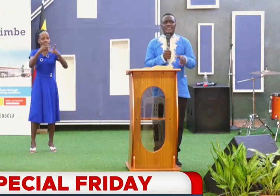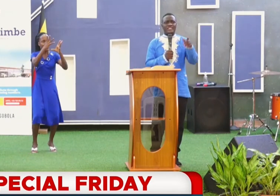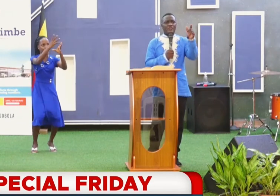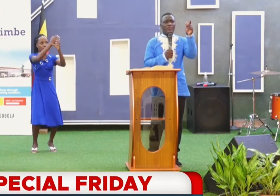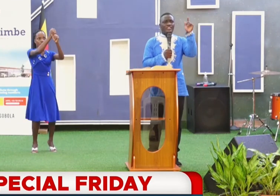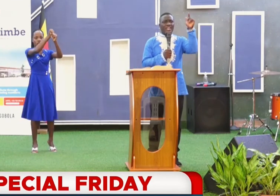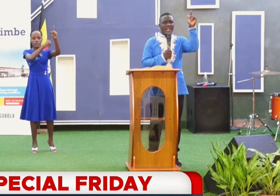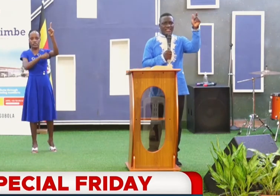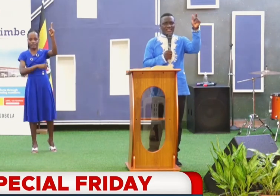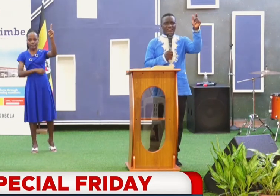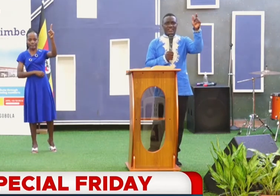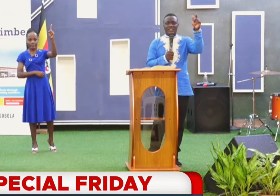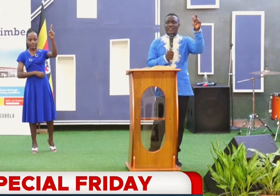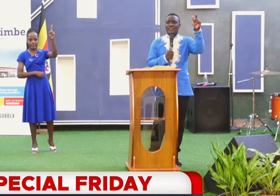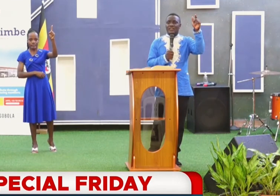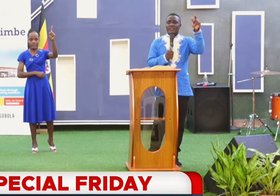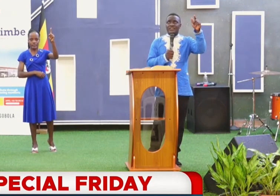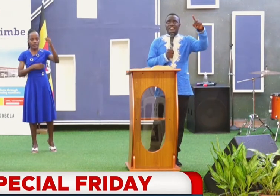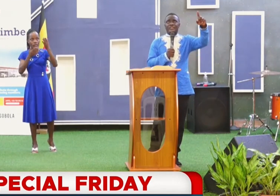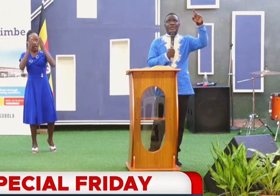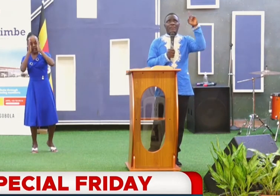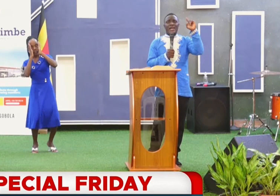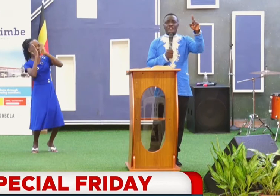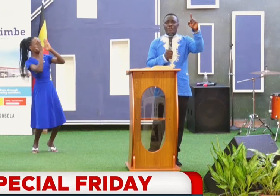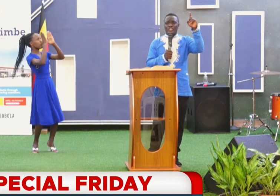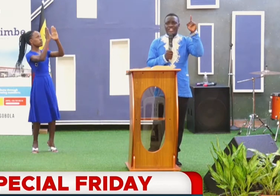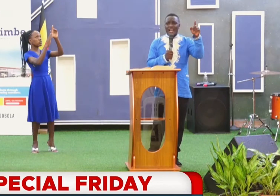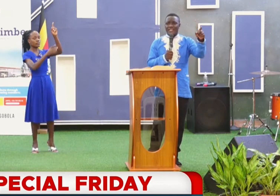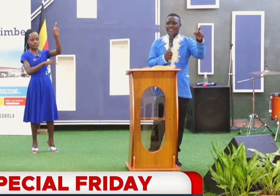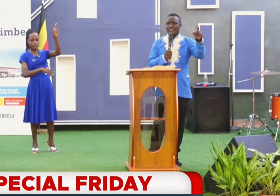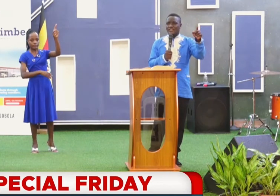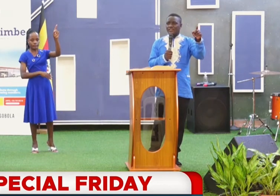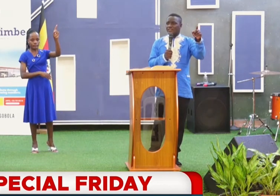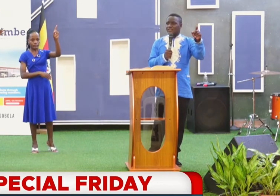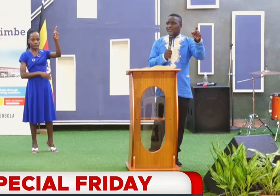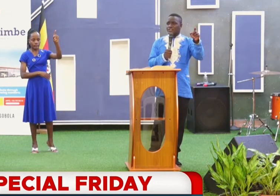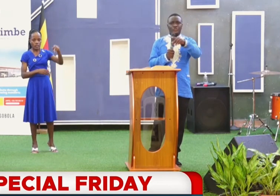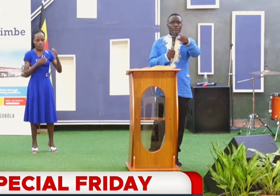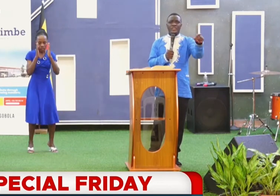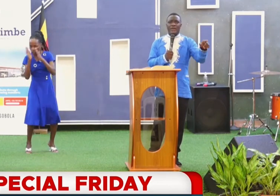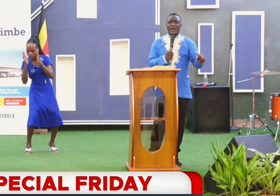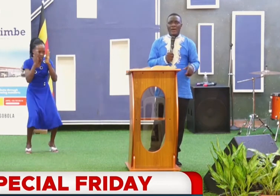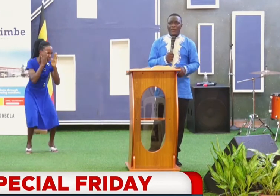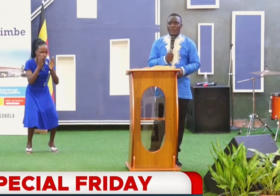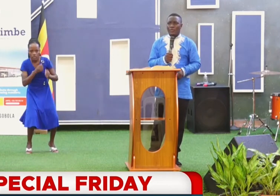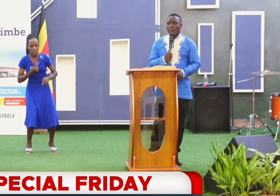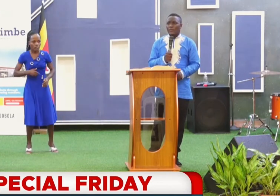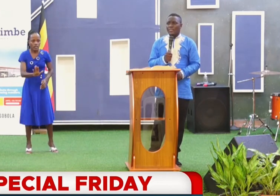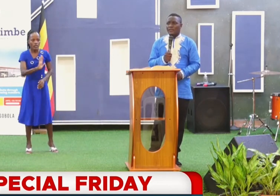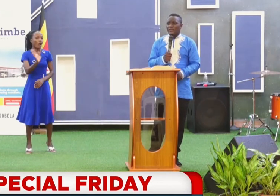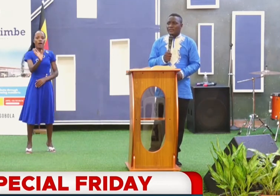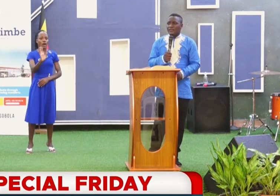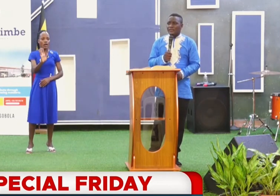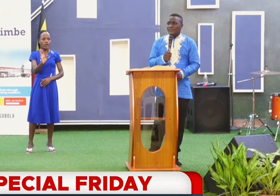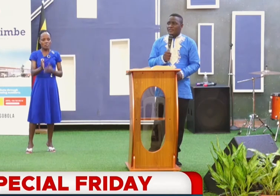Situlo wesigwebo jali. Raise your eyes unto him. Situla masogo jali. Don't look at your mother. Totunulira mama wo. However rich